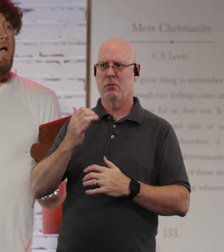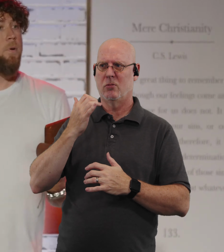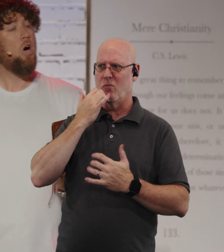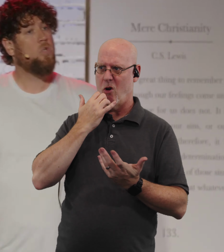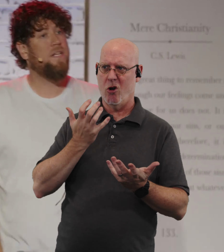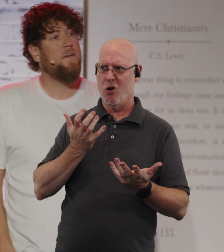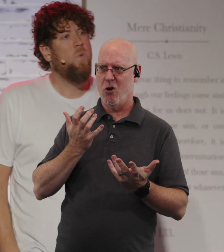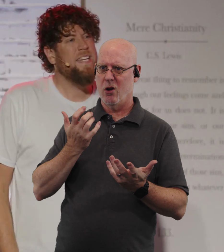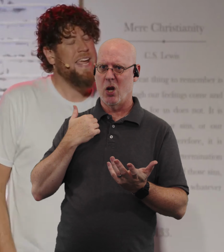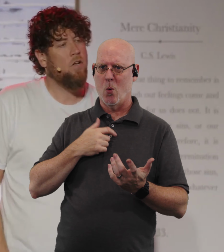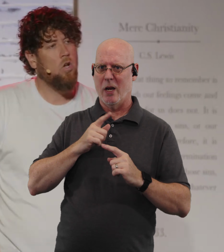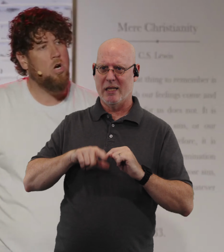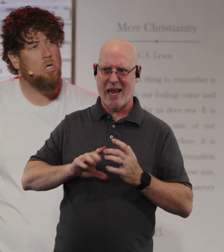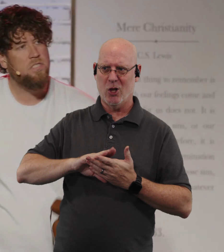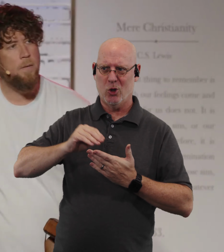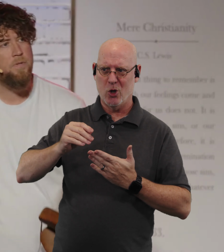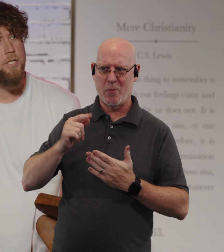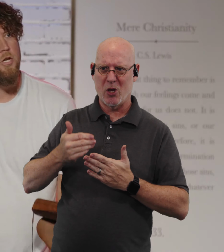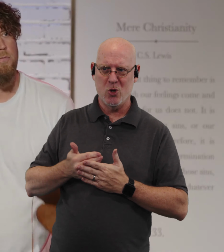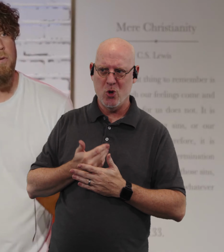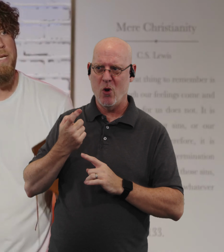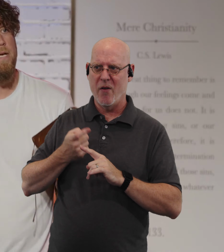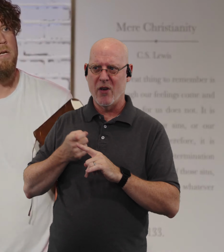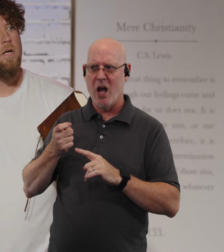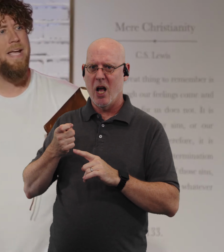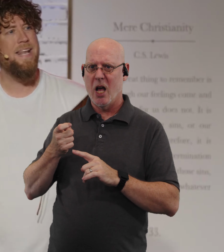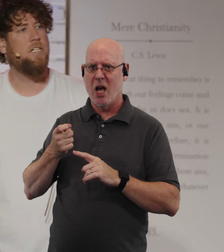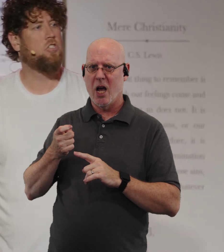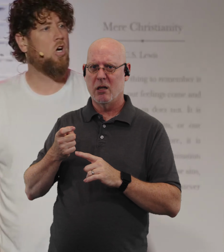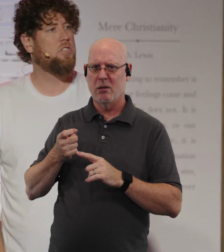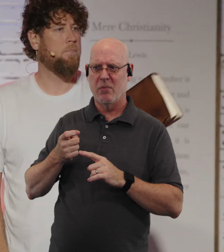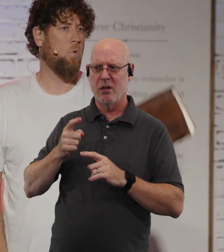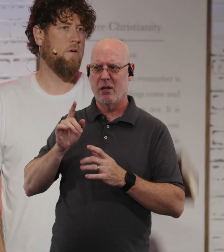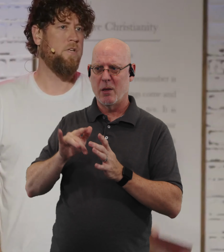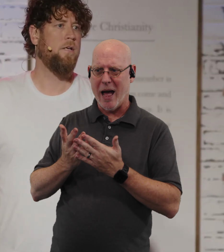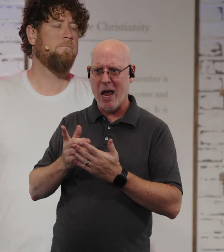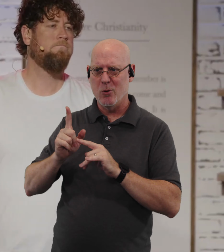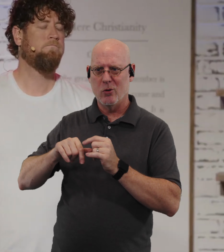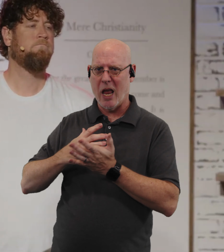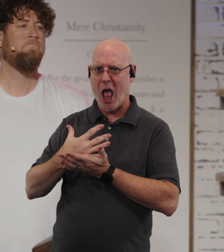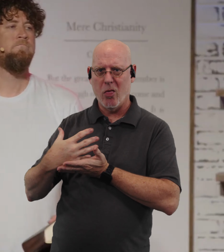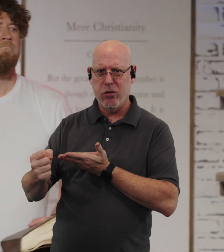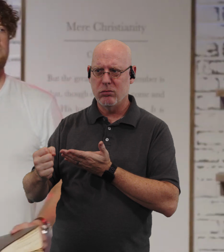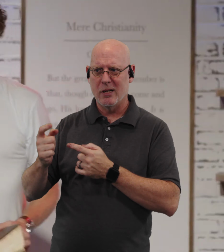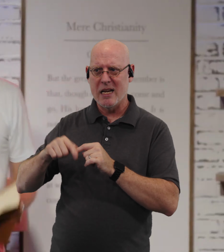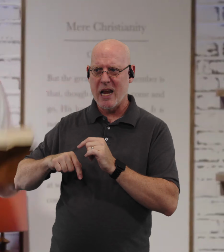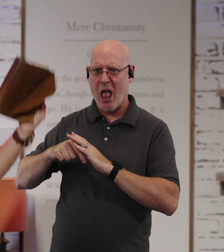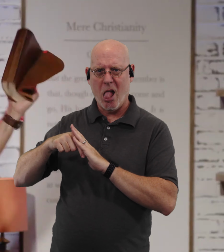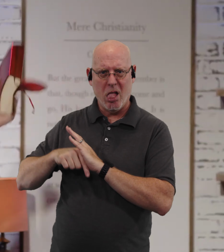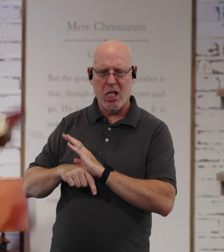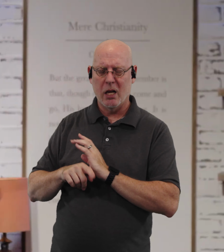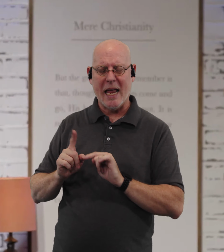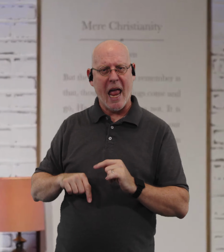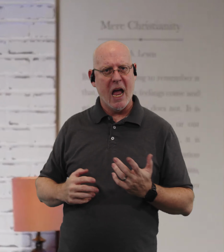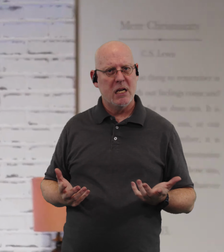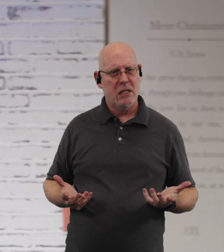crime, but also as if we can't learn something new from the inexhaustible word of God. Number 3,